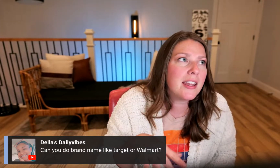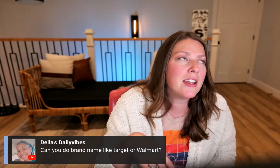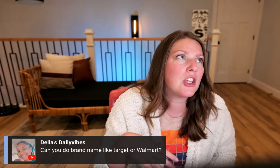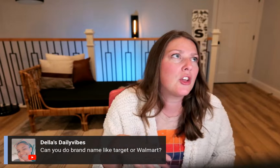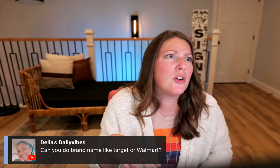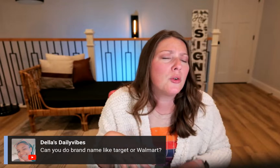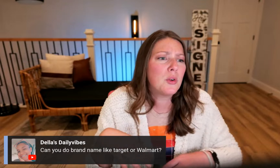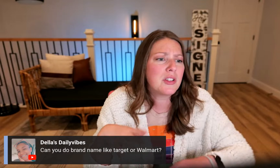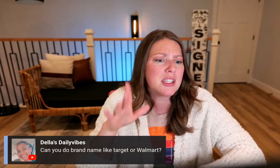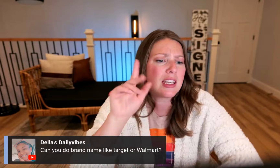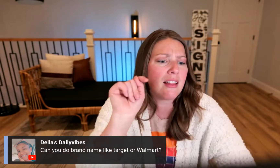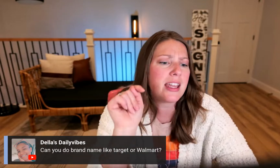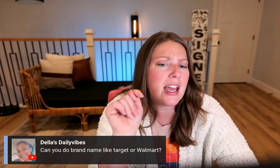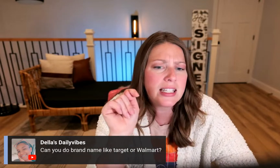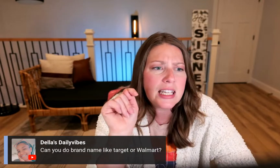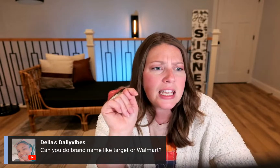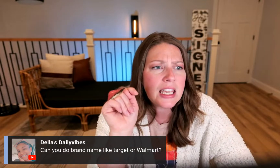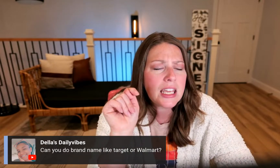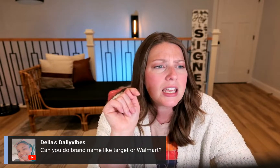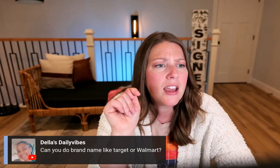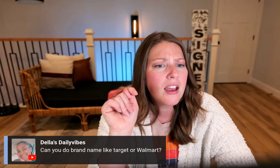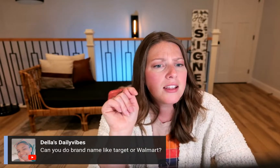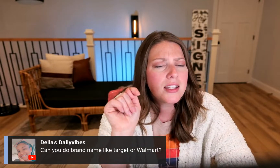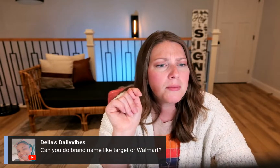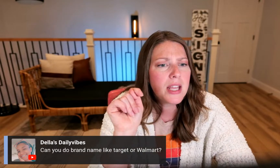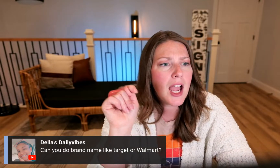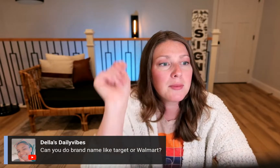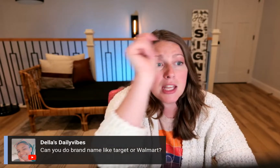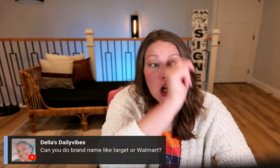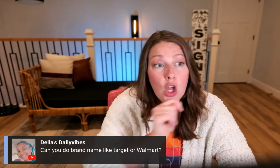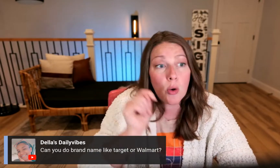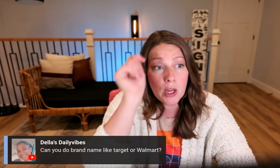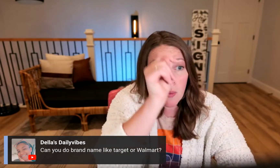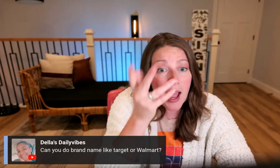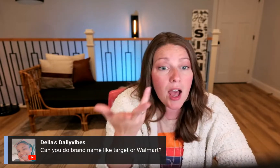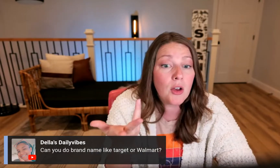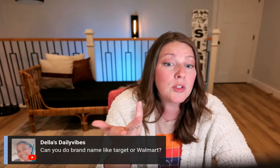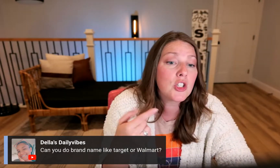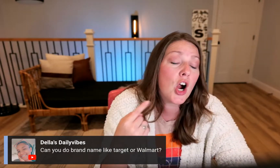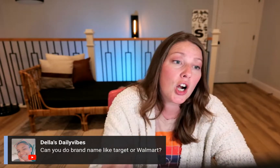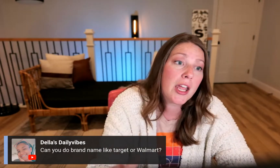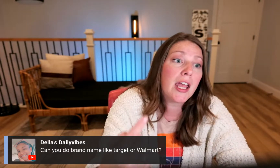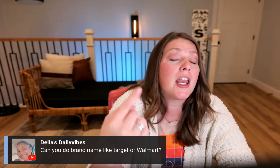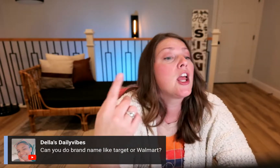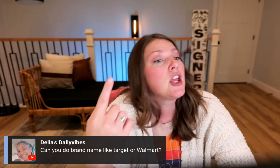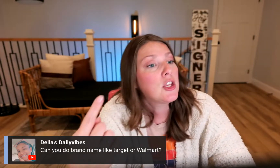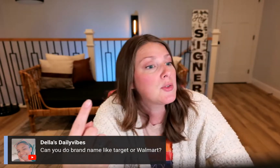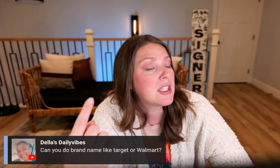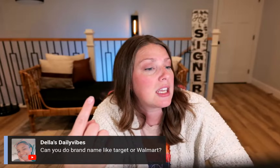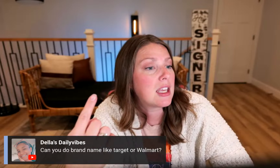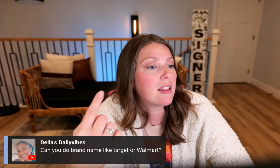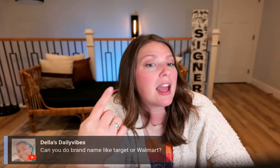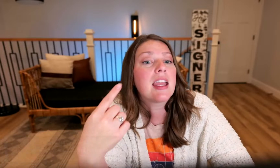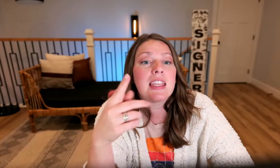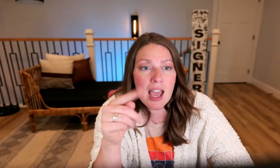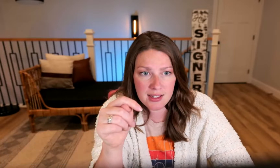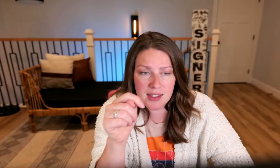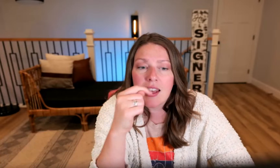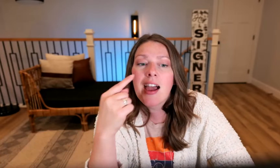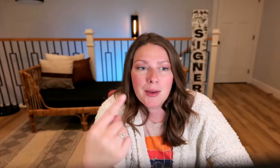Target, you will see like a T sometimes like going around. Target, you see like, yes, I'm